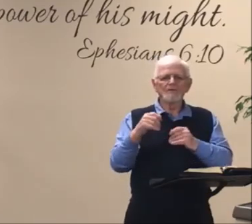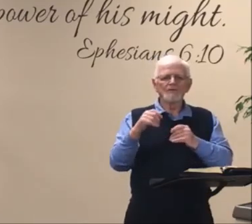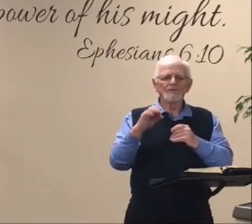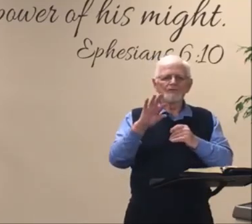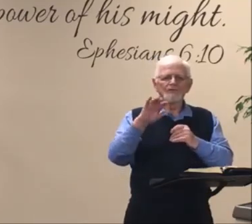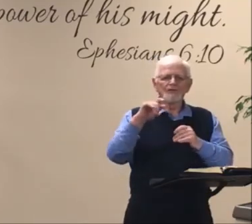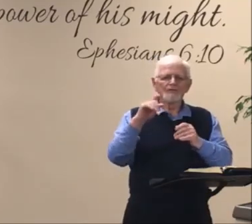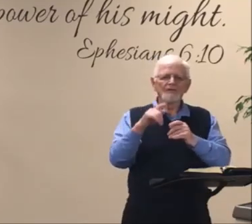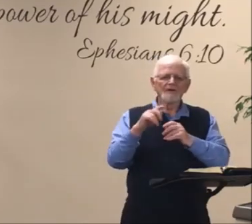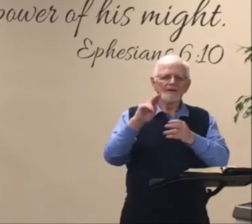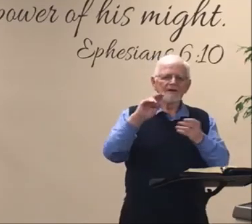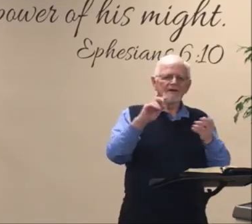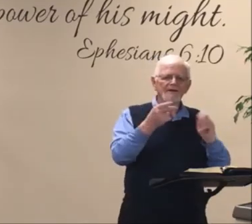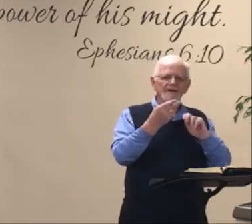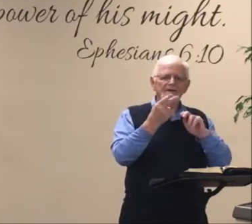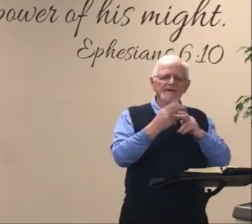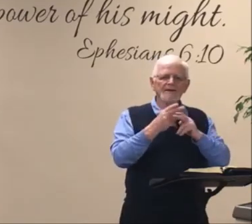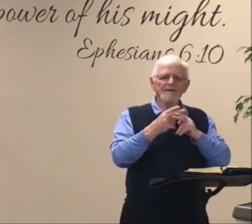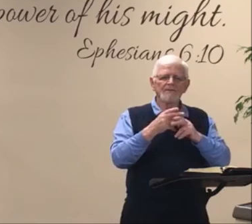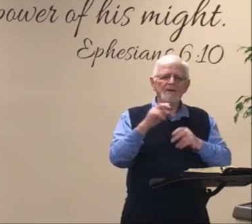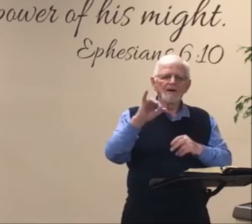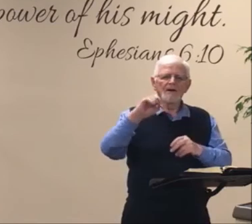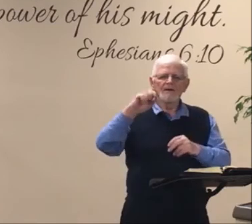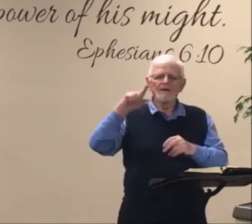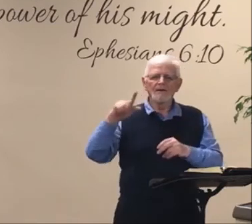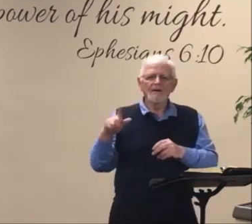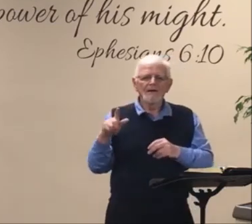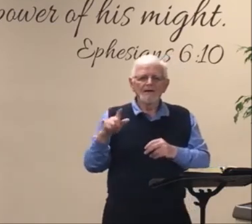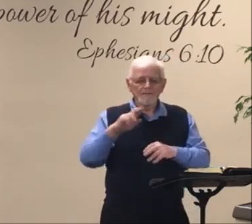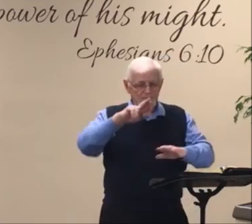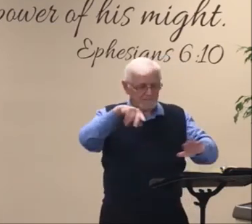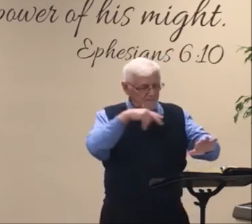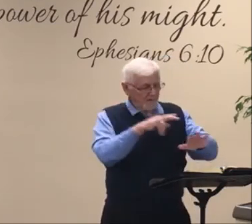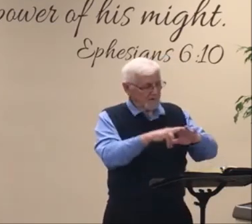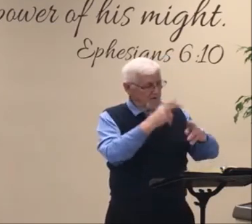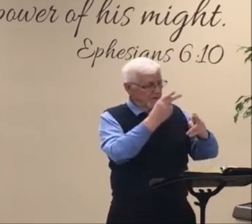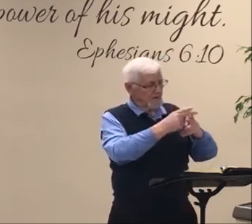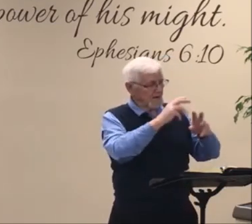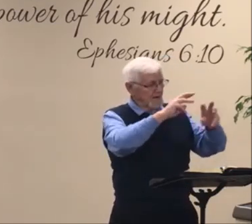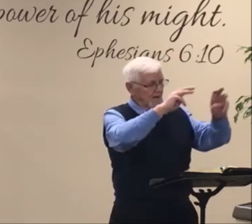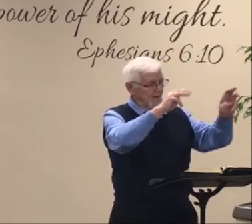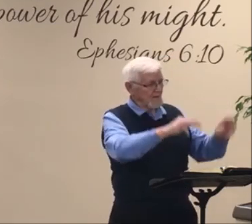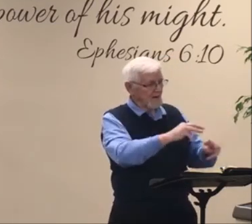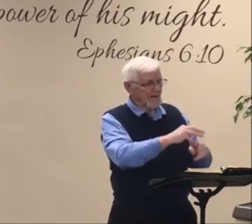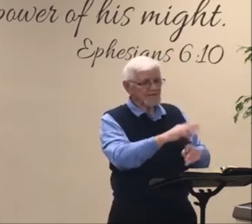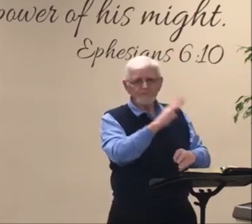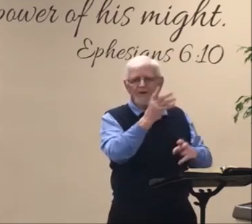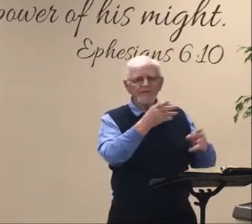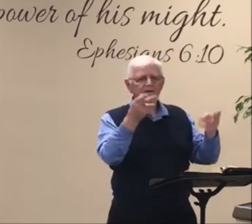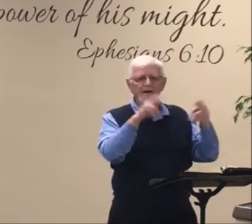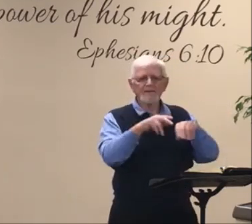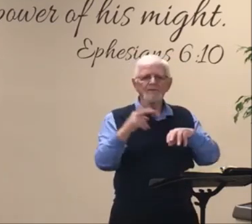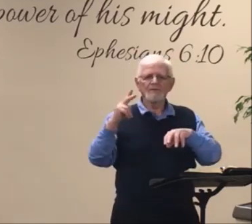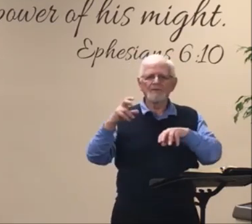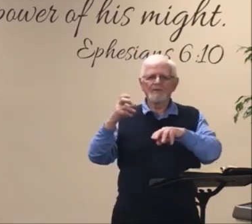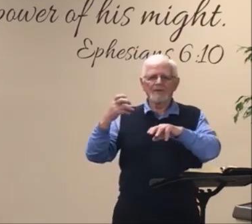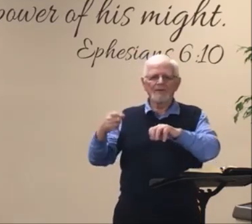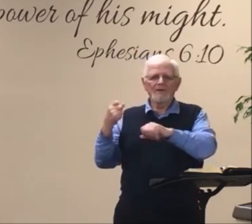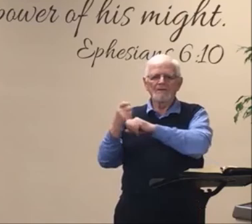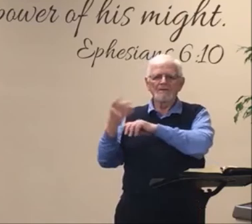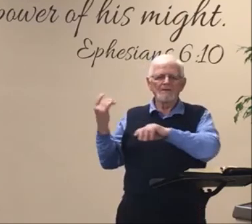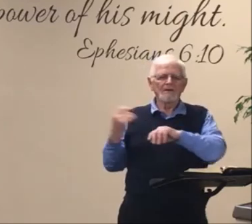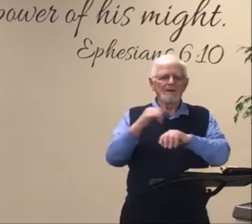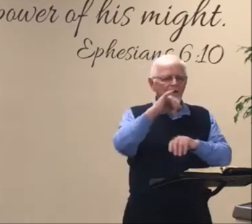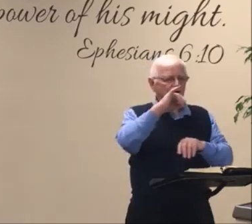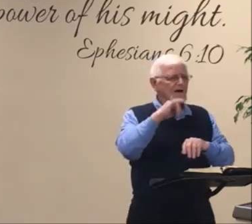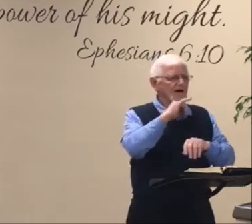name was changed to Israel. There's an entire nation today with their name on the map that the scholars said would never happen 200 years ago. Israel's prophecies